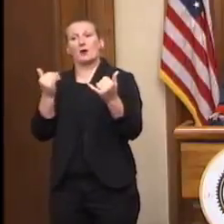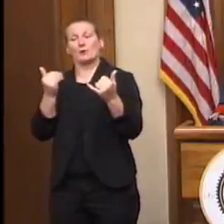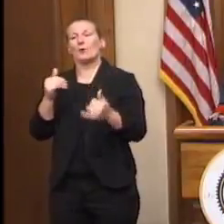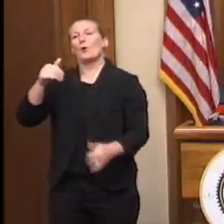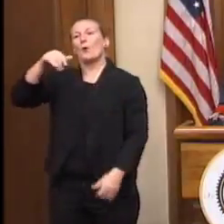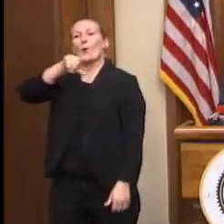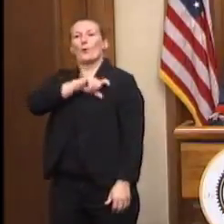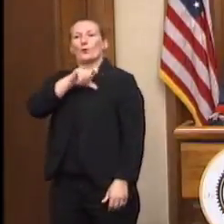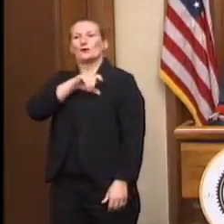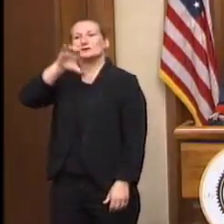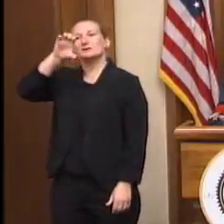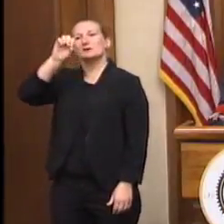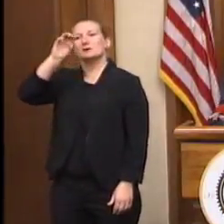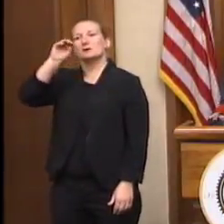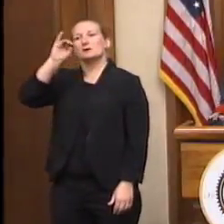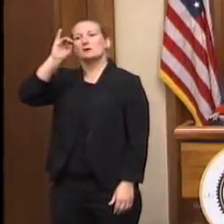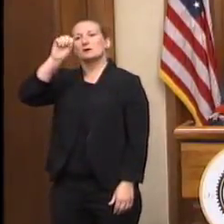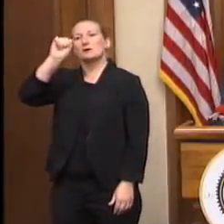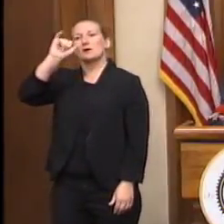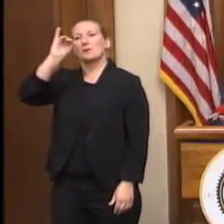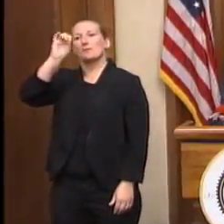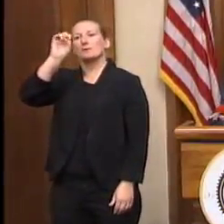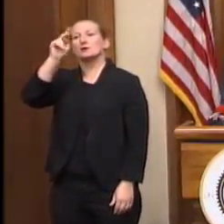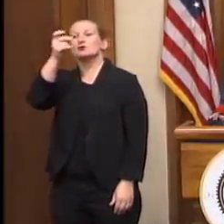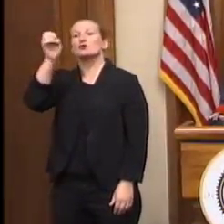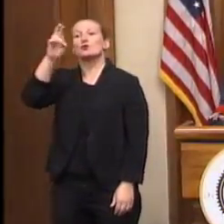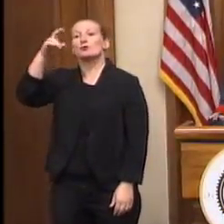Hayden. I think that